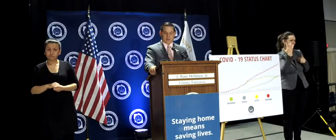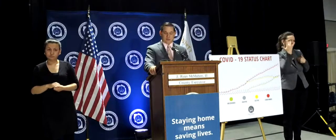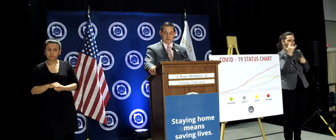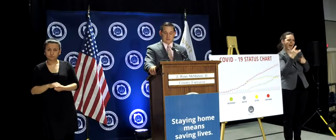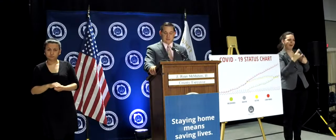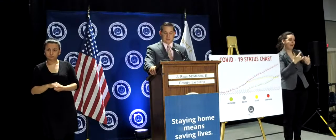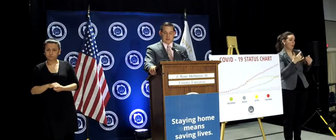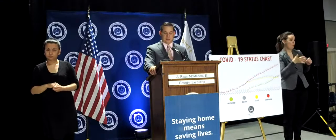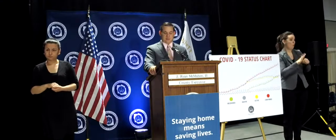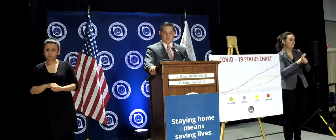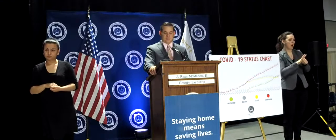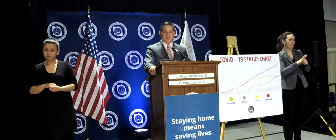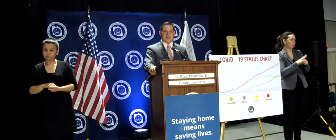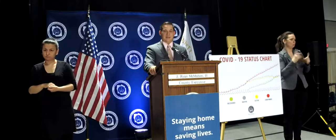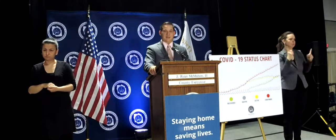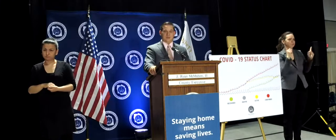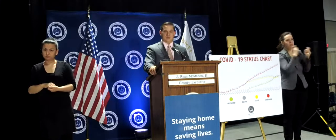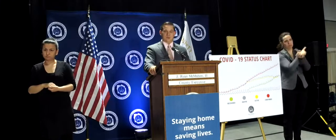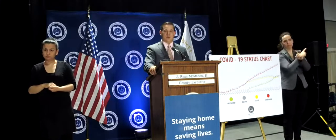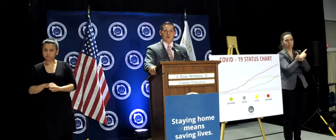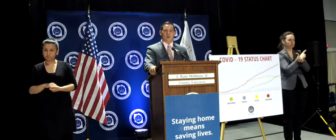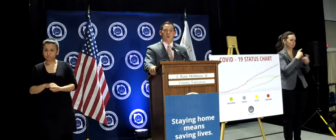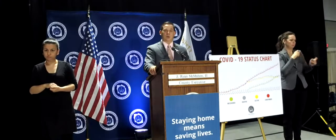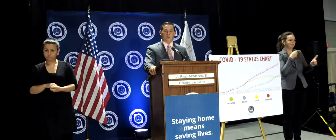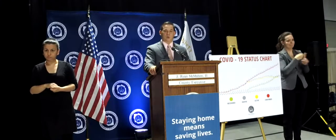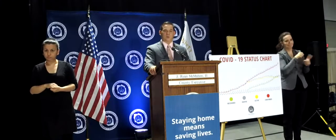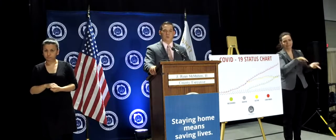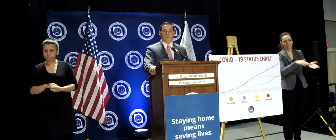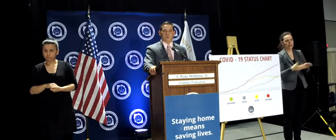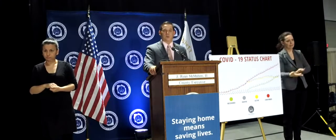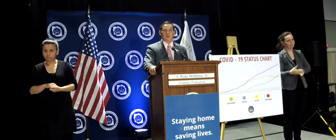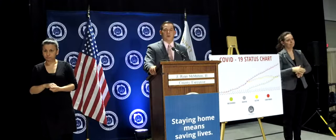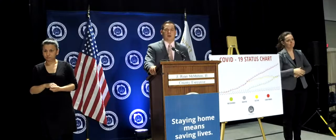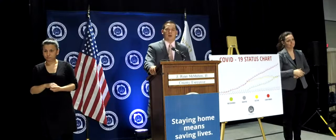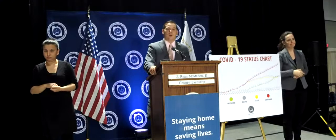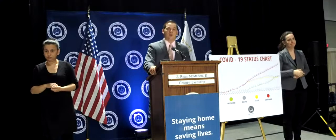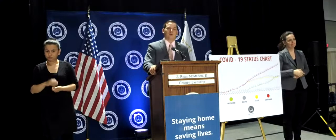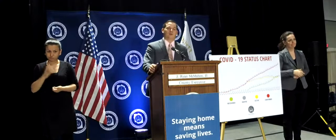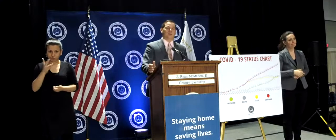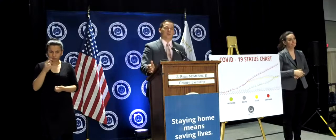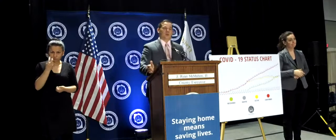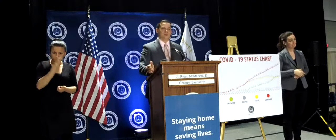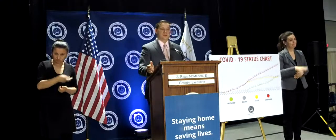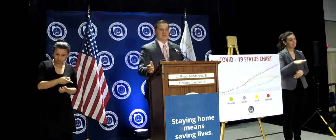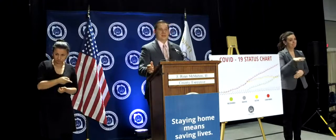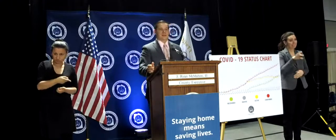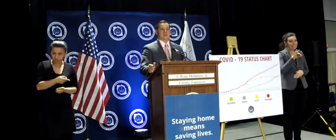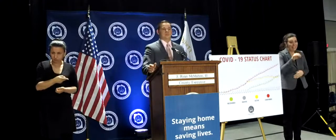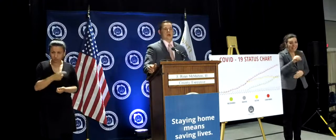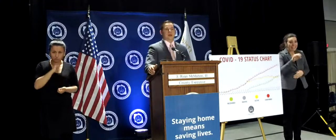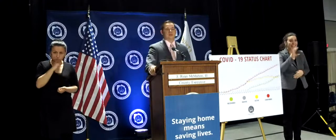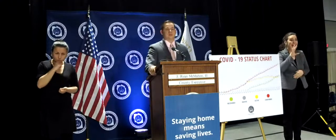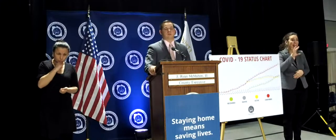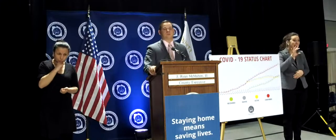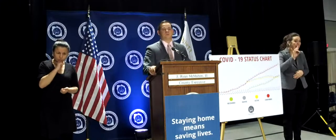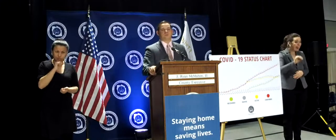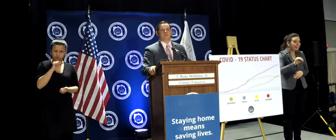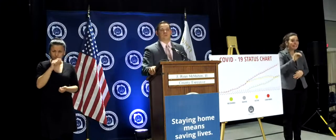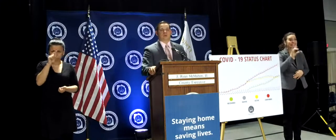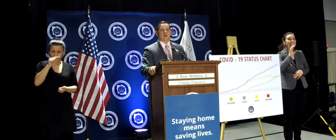look at the decades of how old they were too, what the fear was is that this